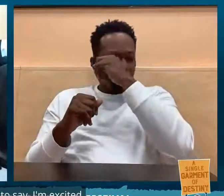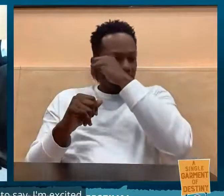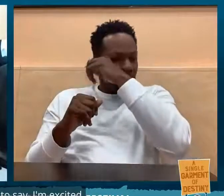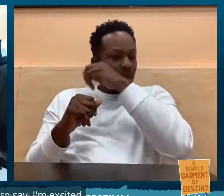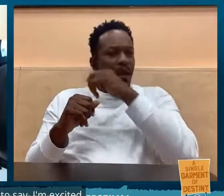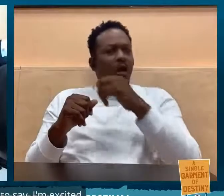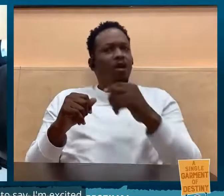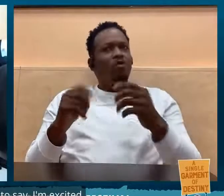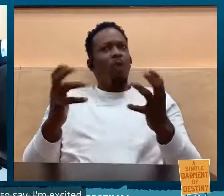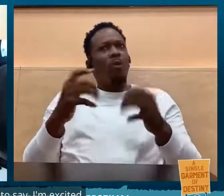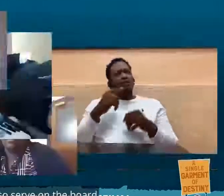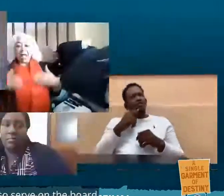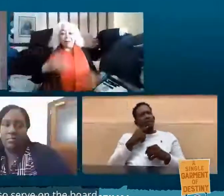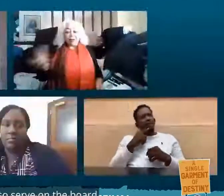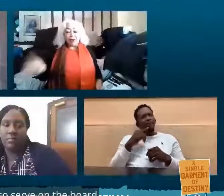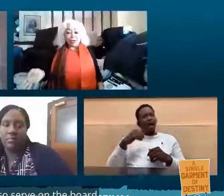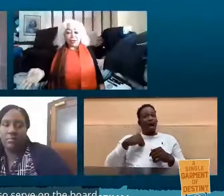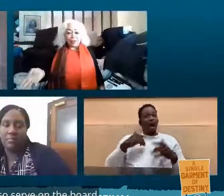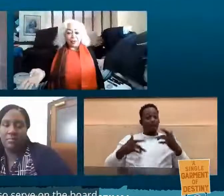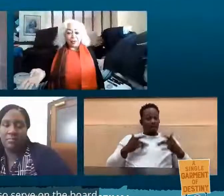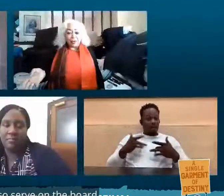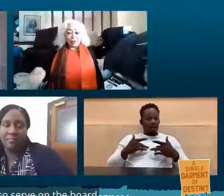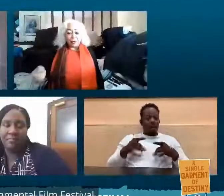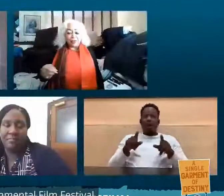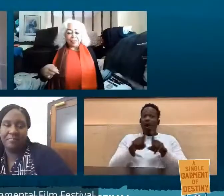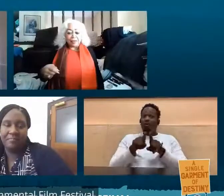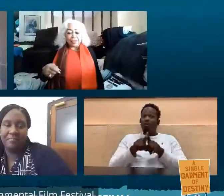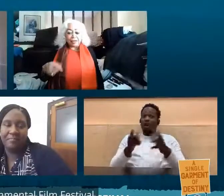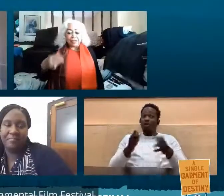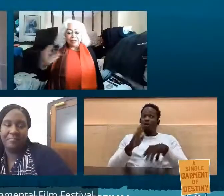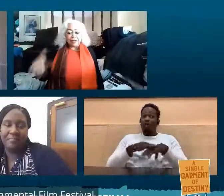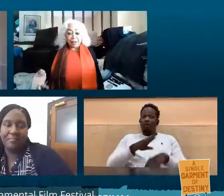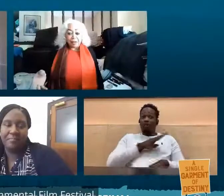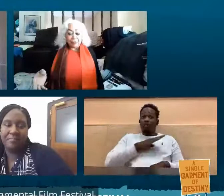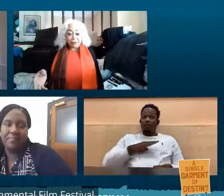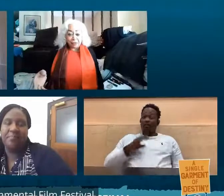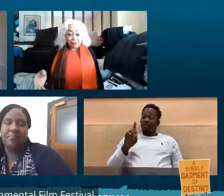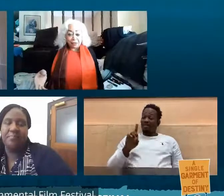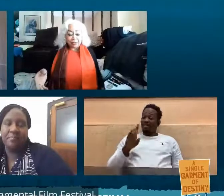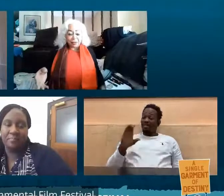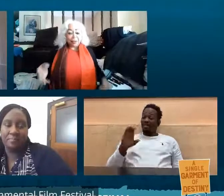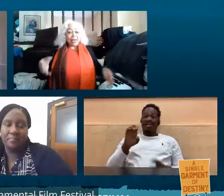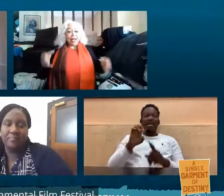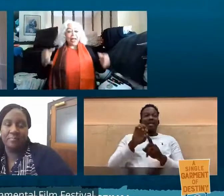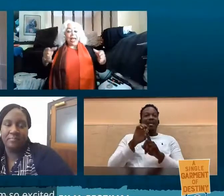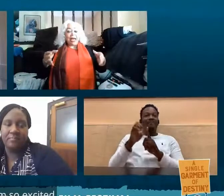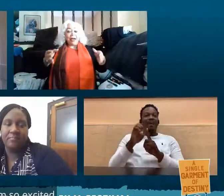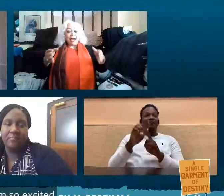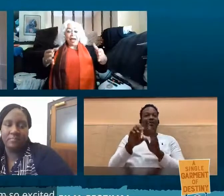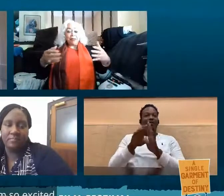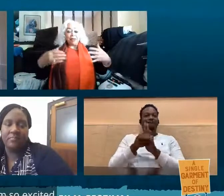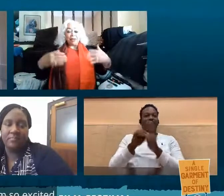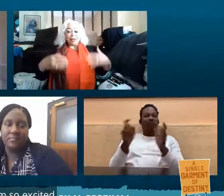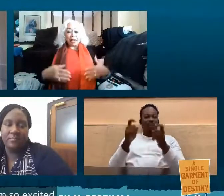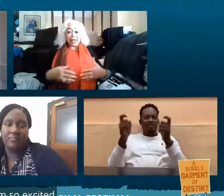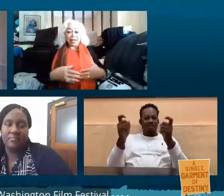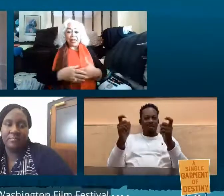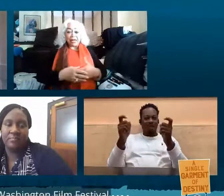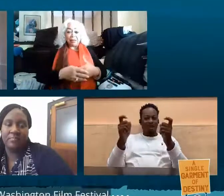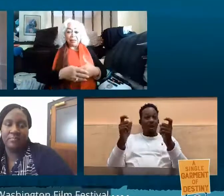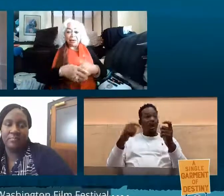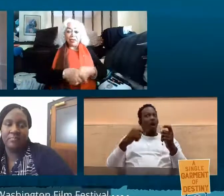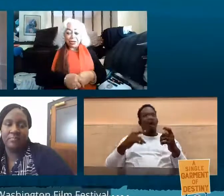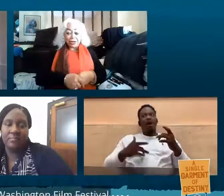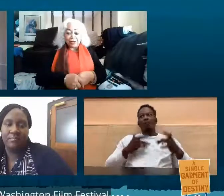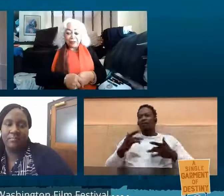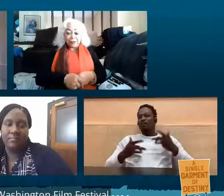I'm excited. I happen to also serve on the board of the DC Environmental Film Festival. And I am so excited